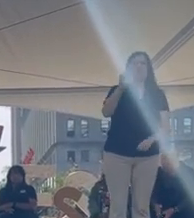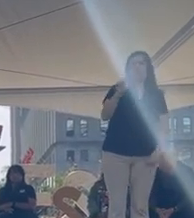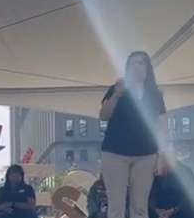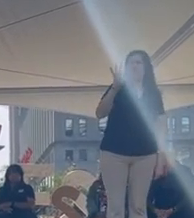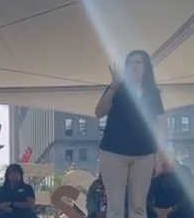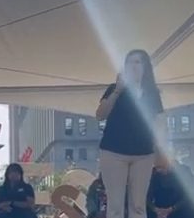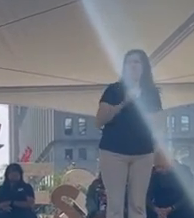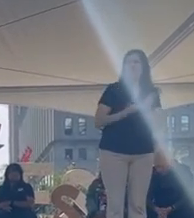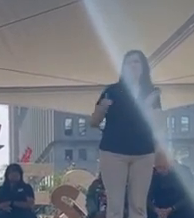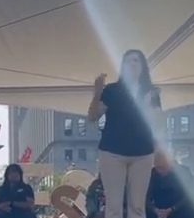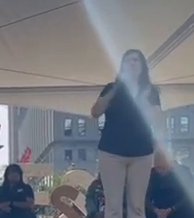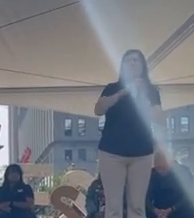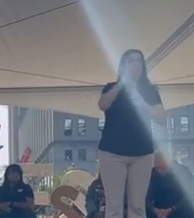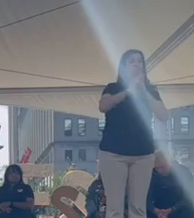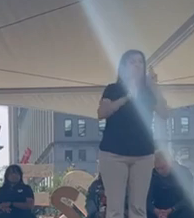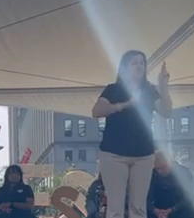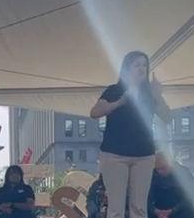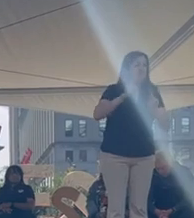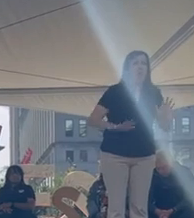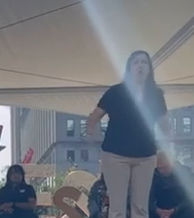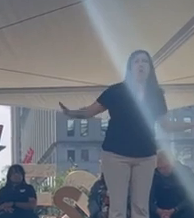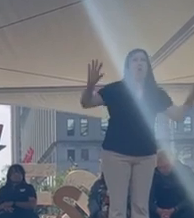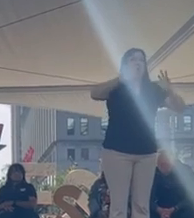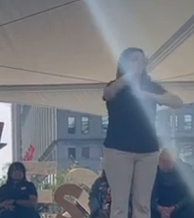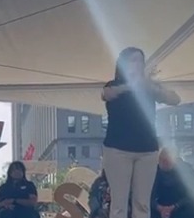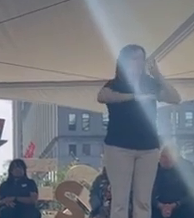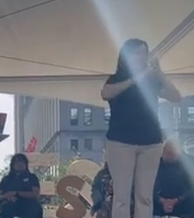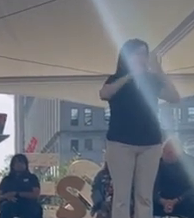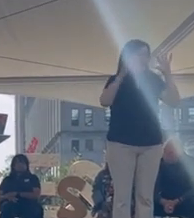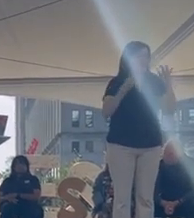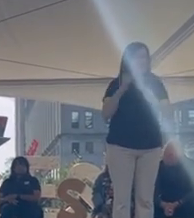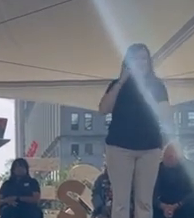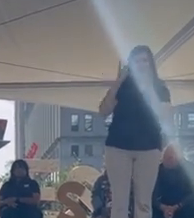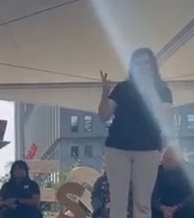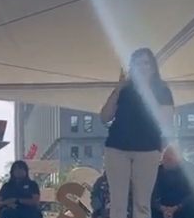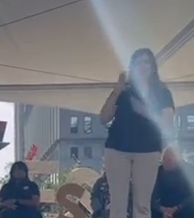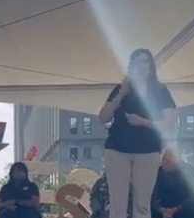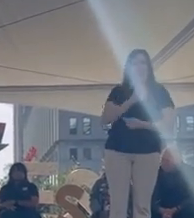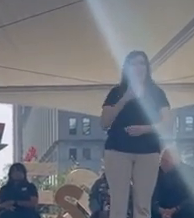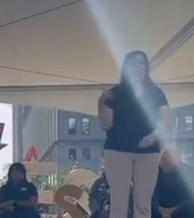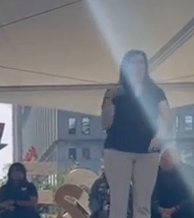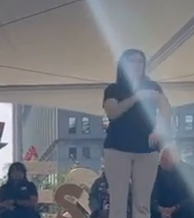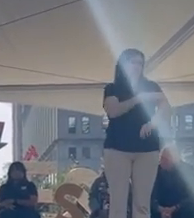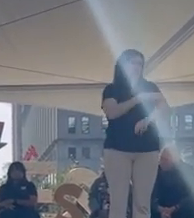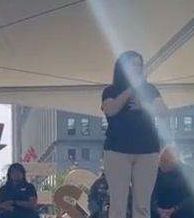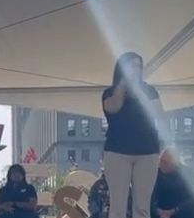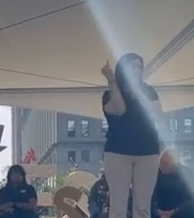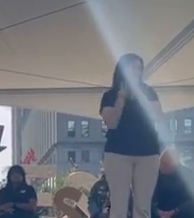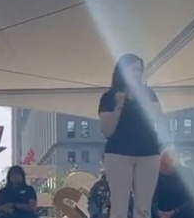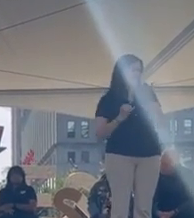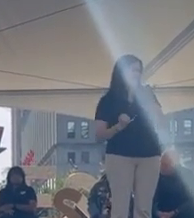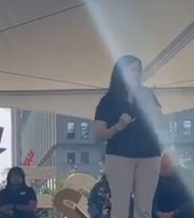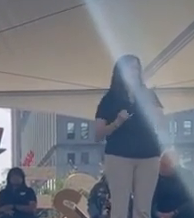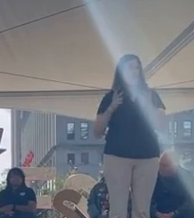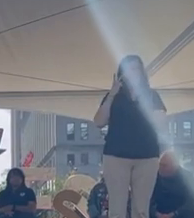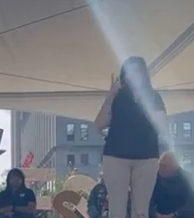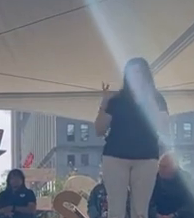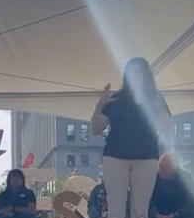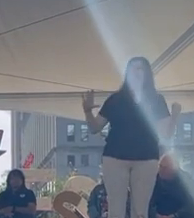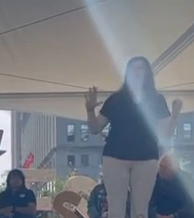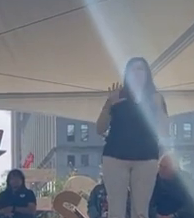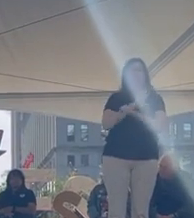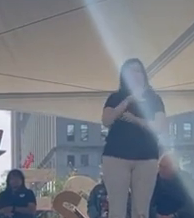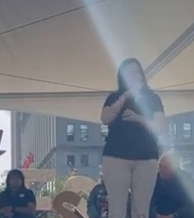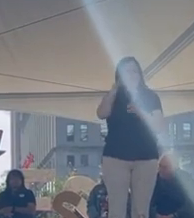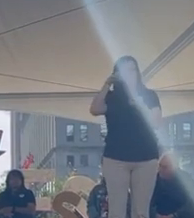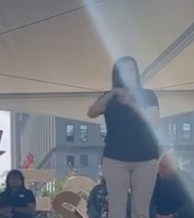million people in the world have seen and felt the power of the arts and have witnessed what full inclusion,